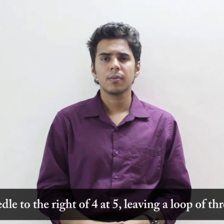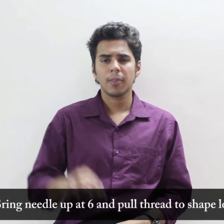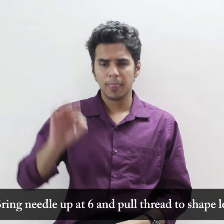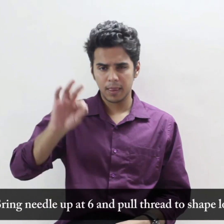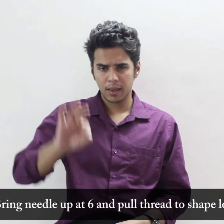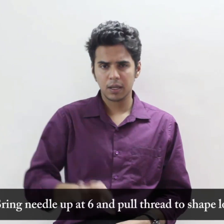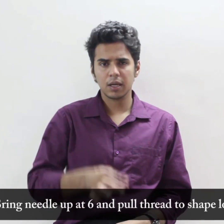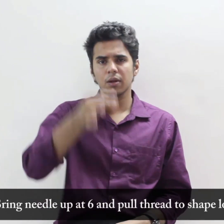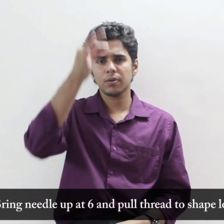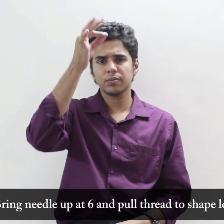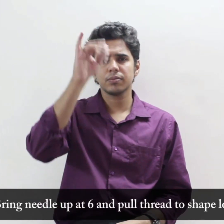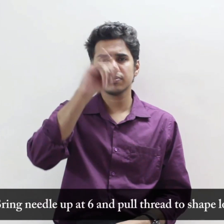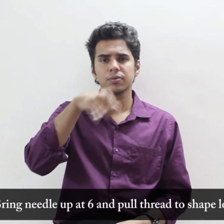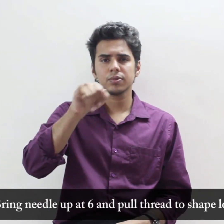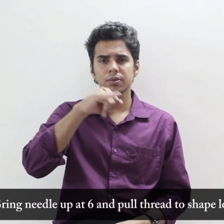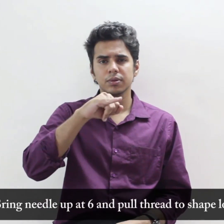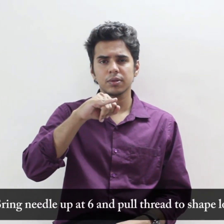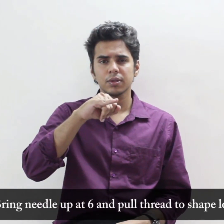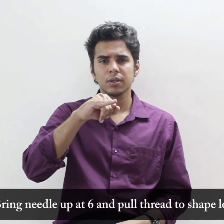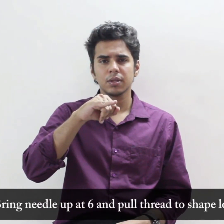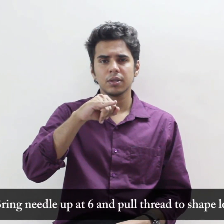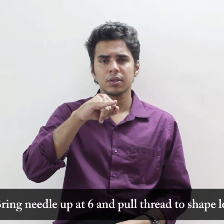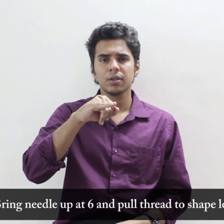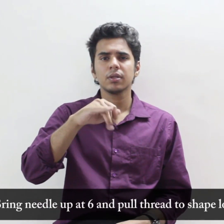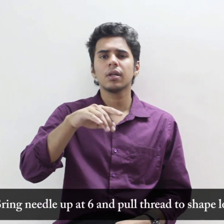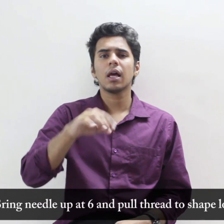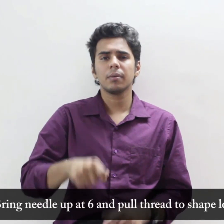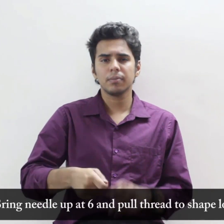Bring needle up at 6 and pull thread to shape loop.